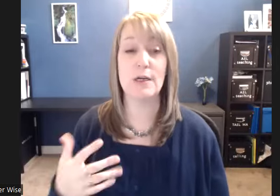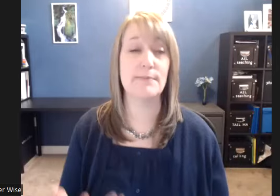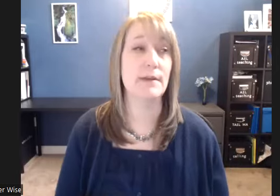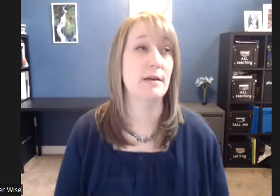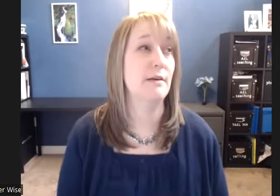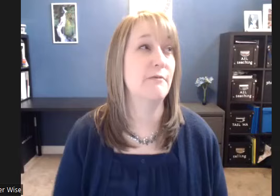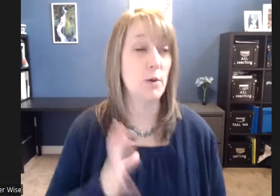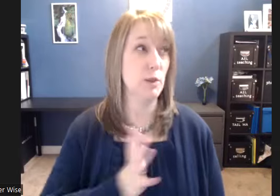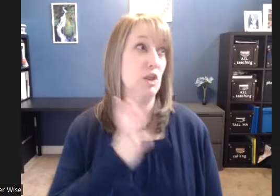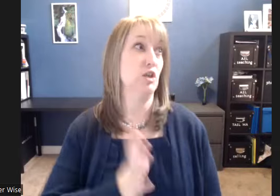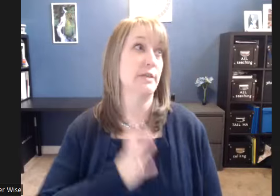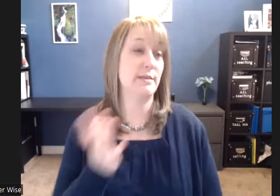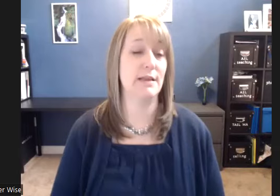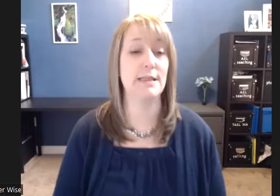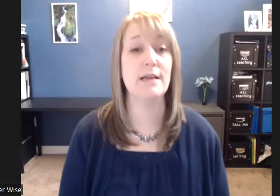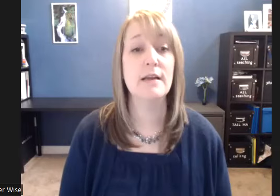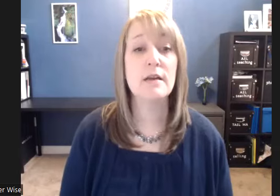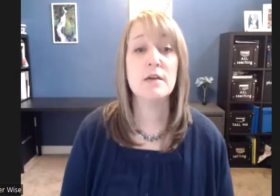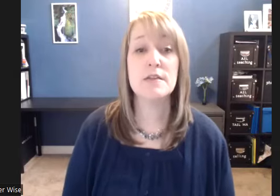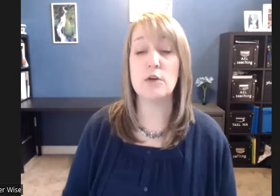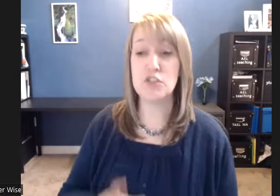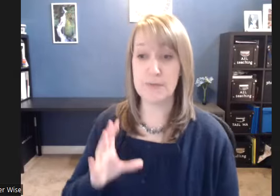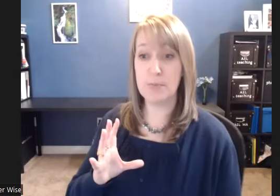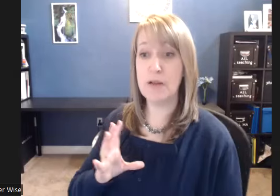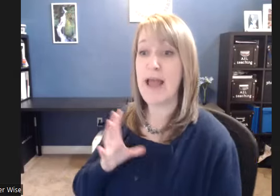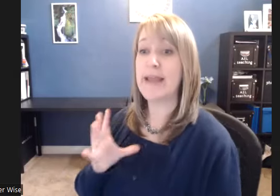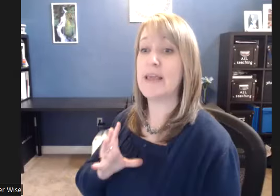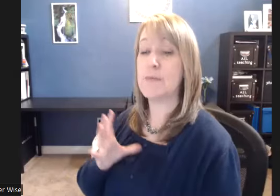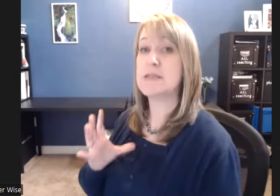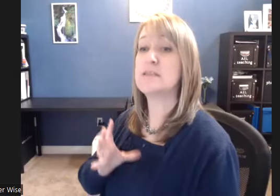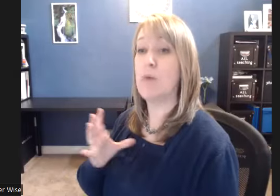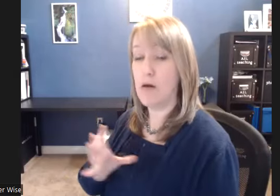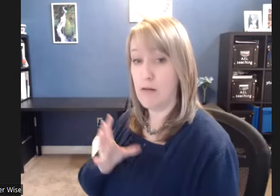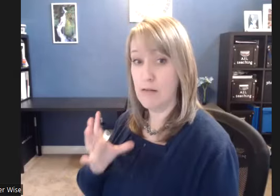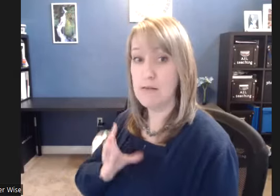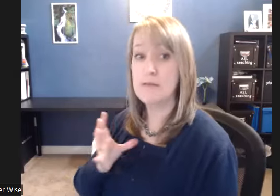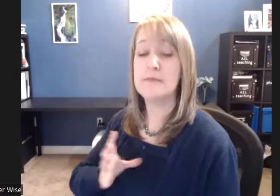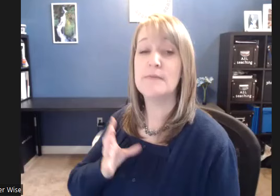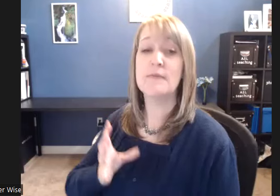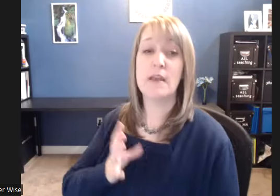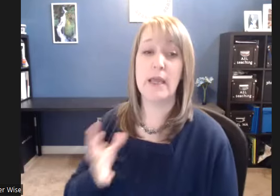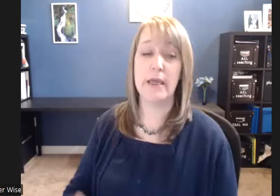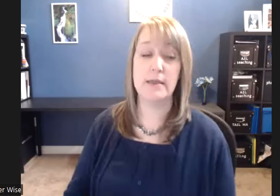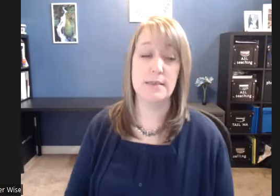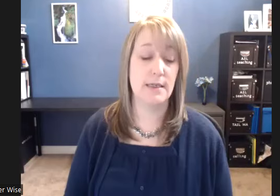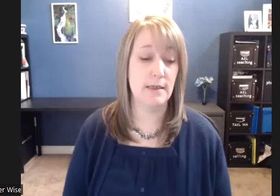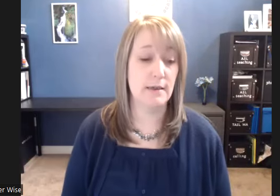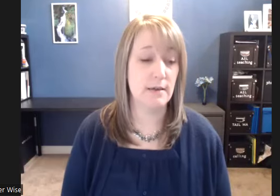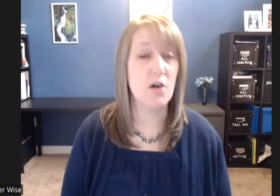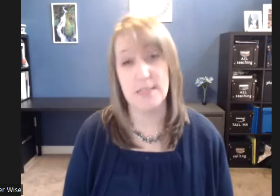or formal or something like that. So just for polite, keep it small and